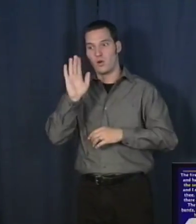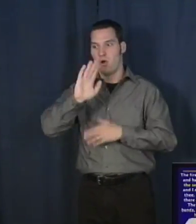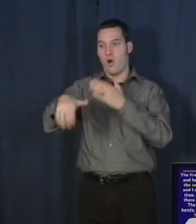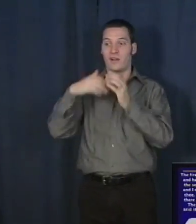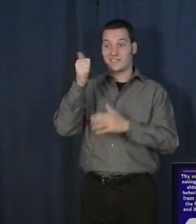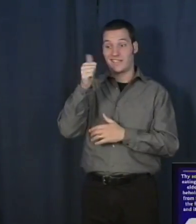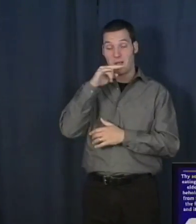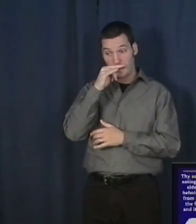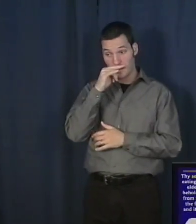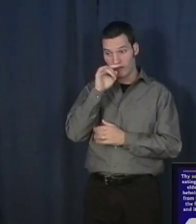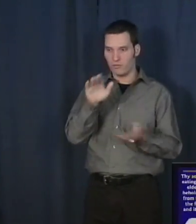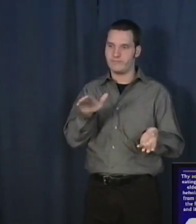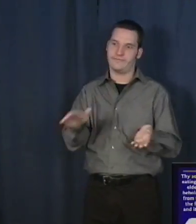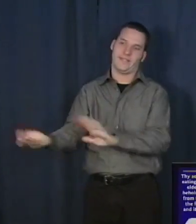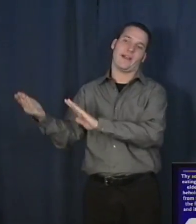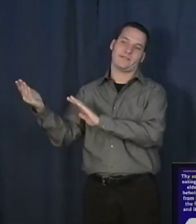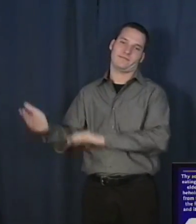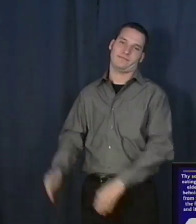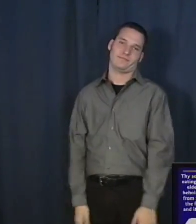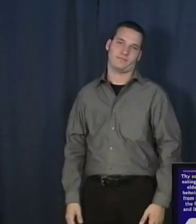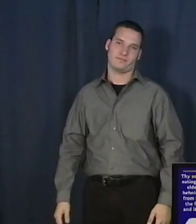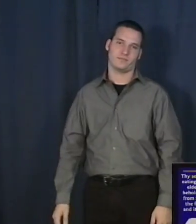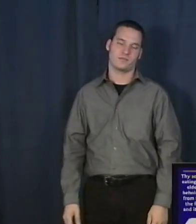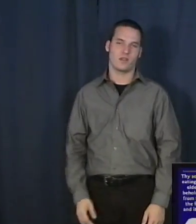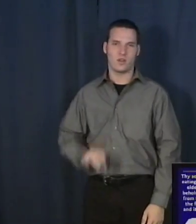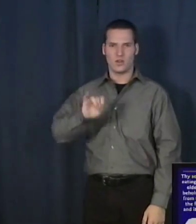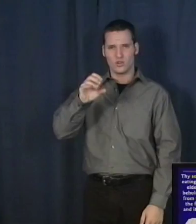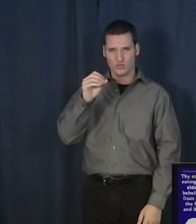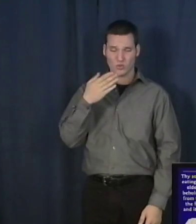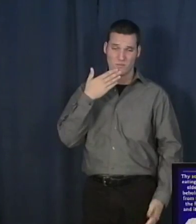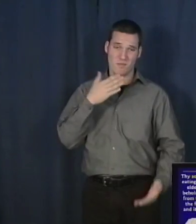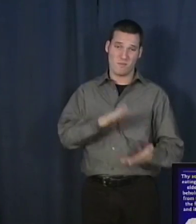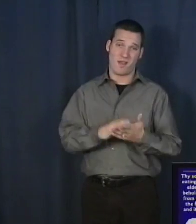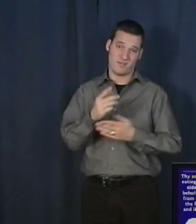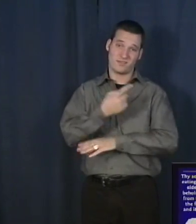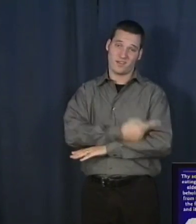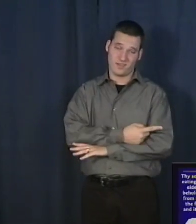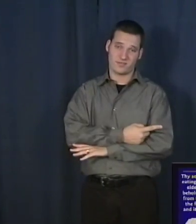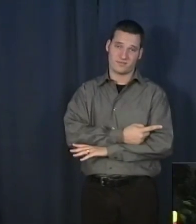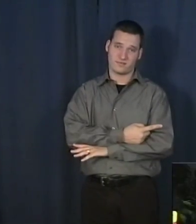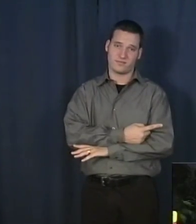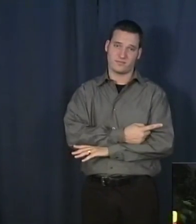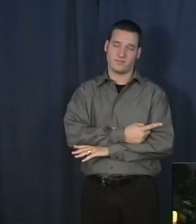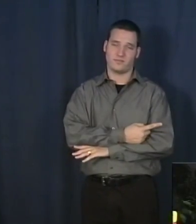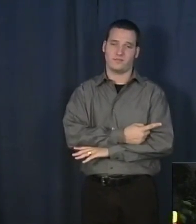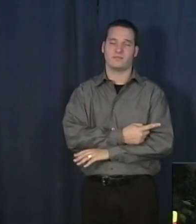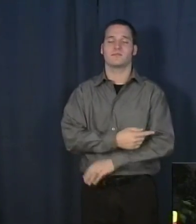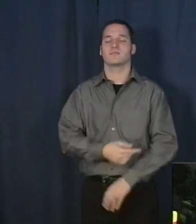And by the way, Job, all 10 of your kids died. Job's having a bad day.